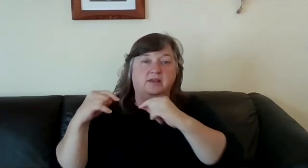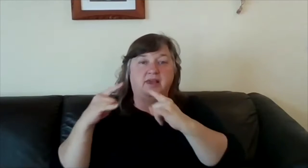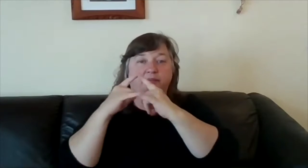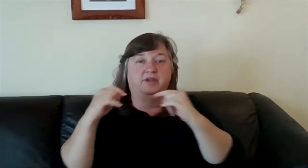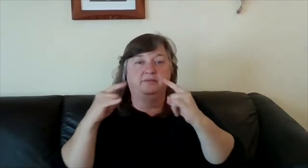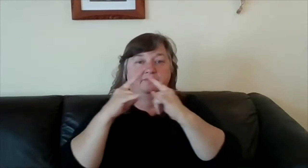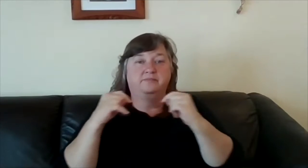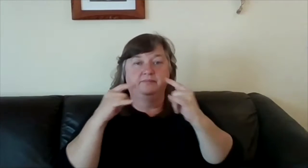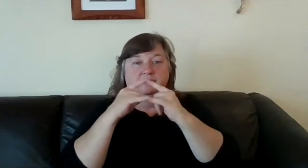camping,